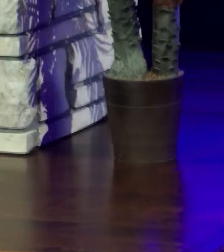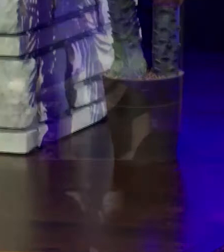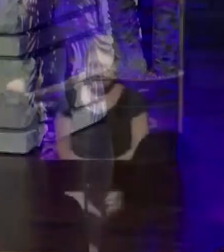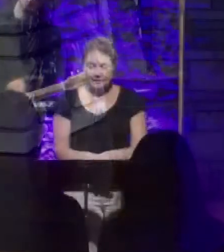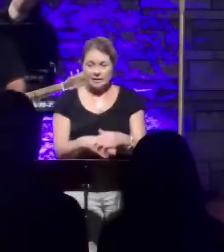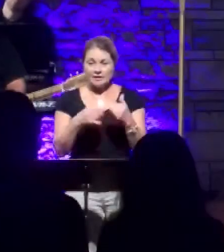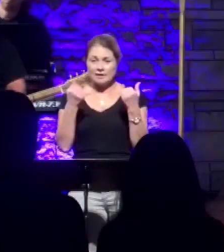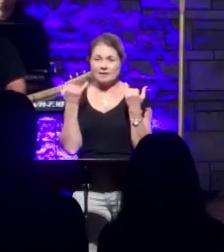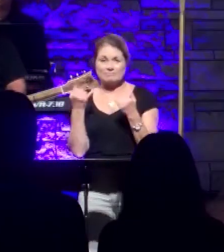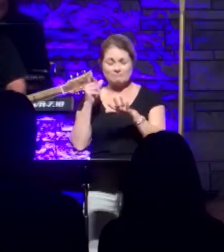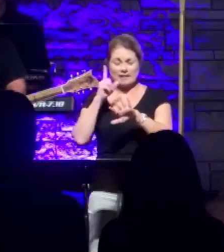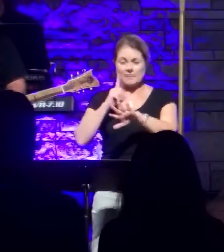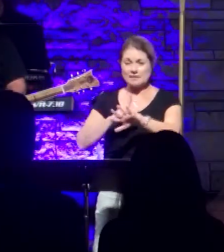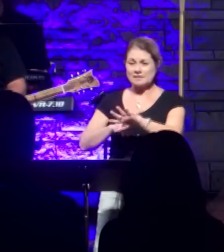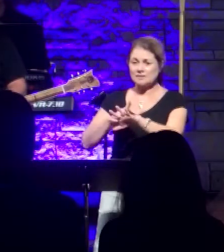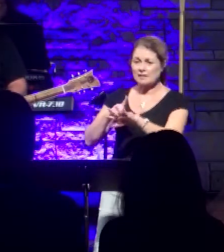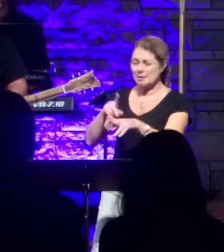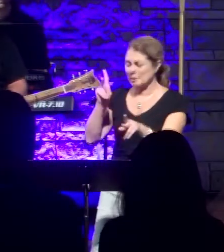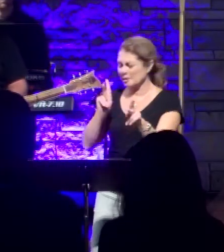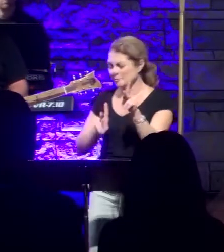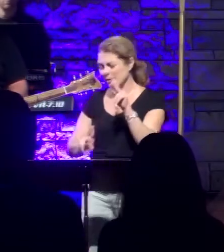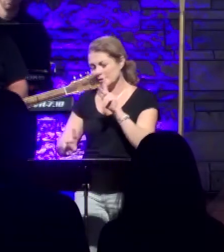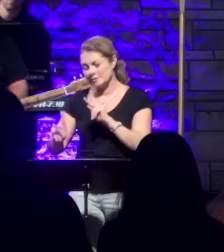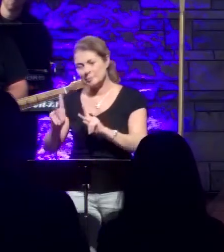This time of